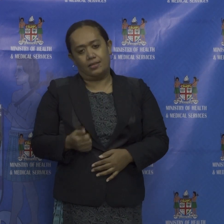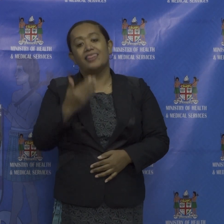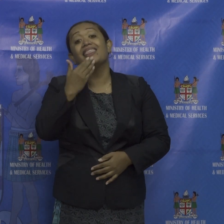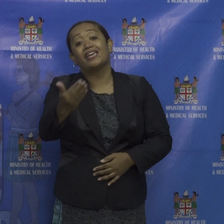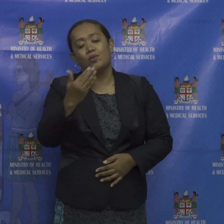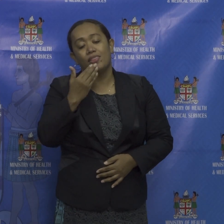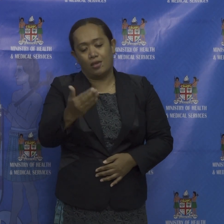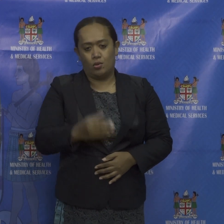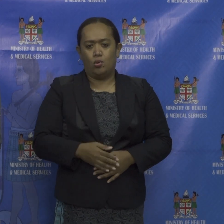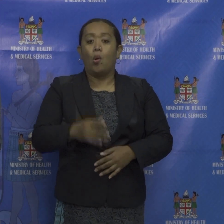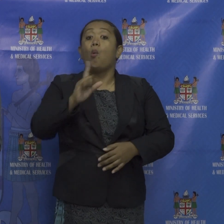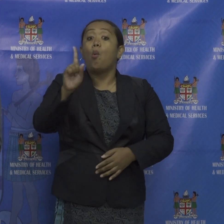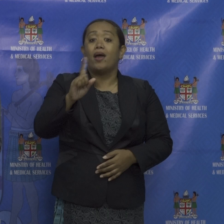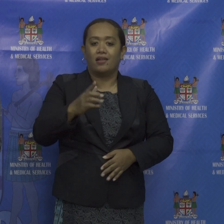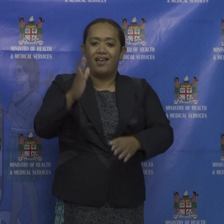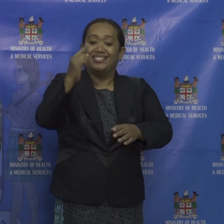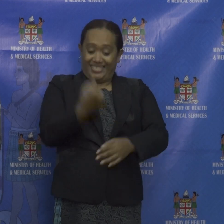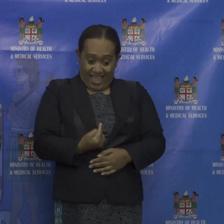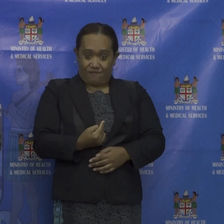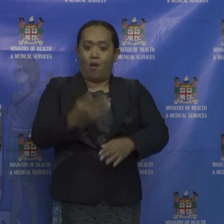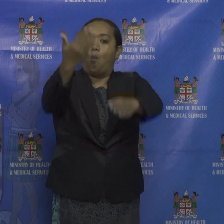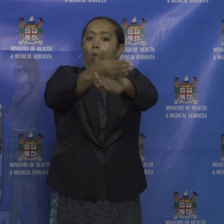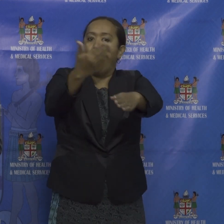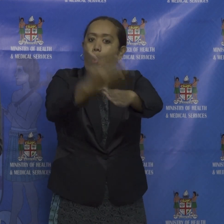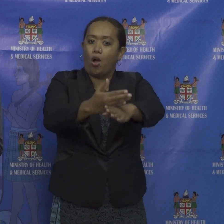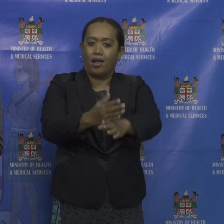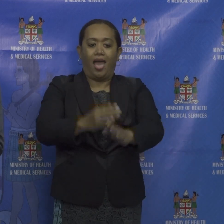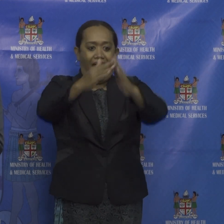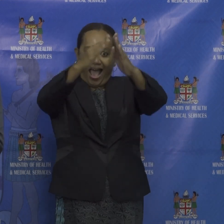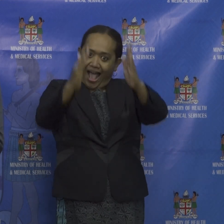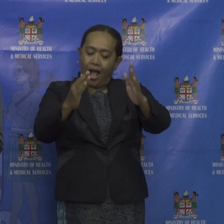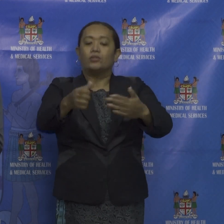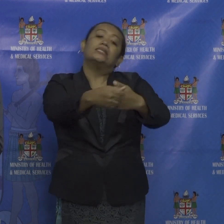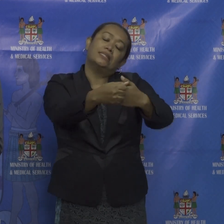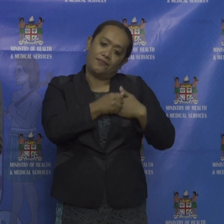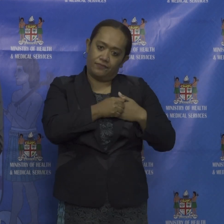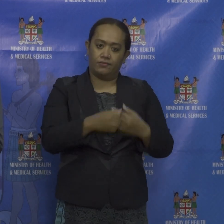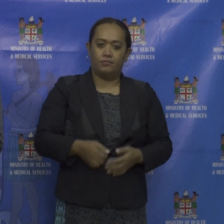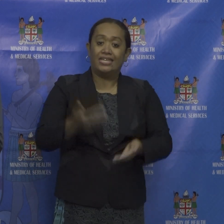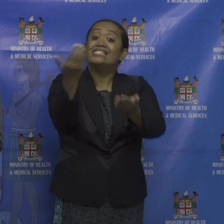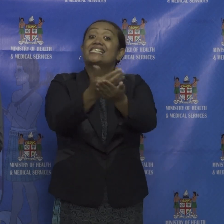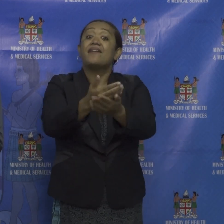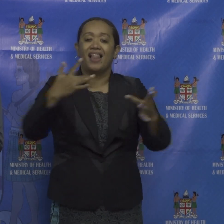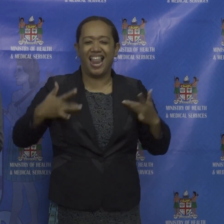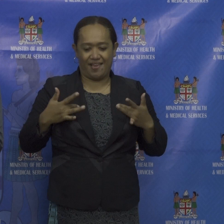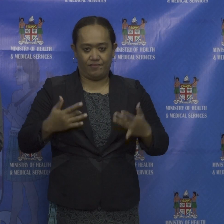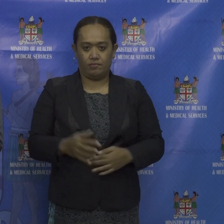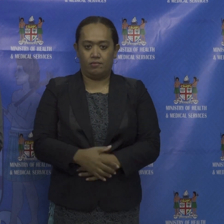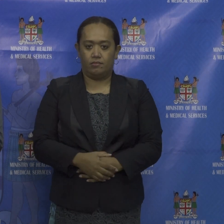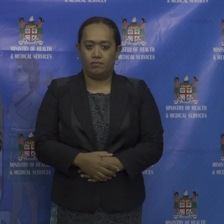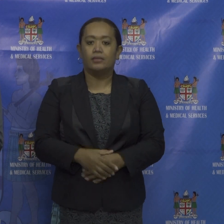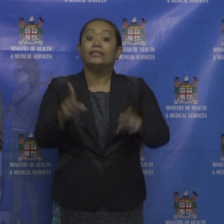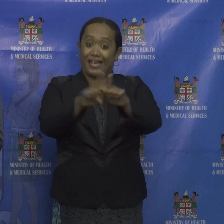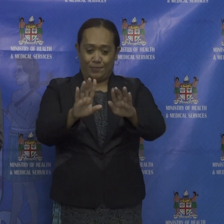yourself, your workplace, and your household members safe, please take it. You can save a life.